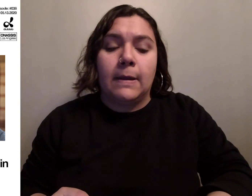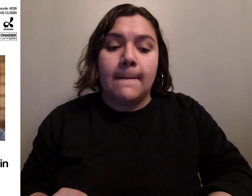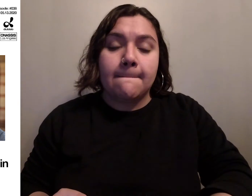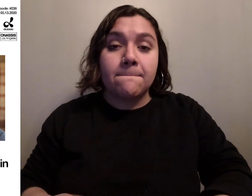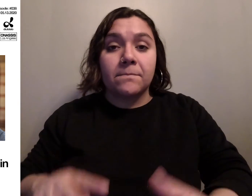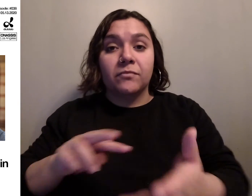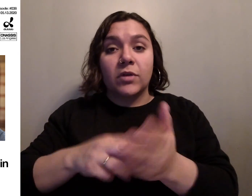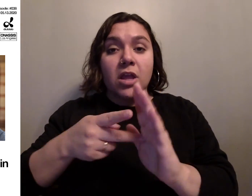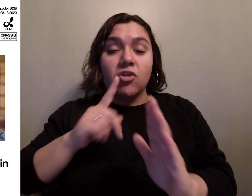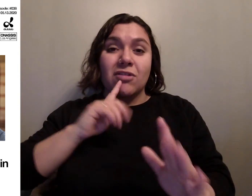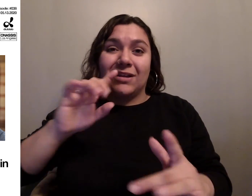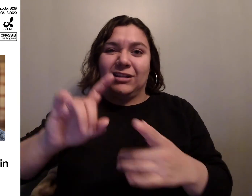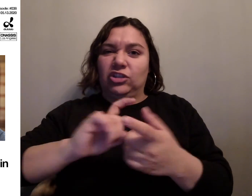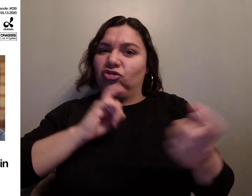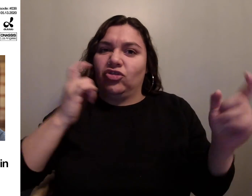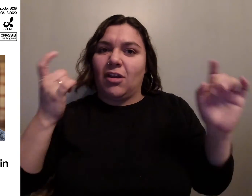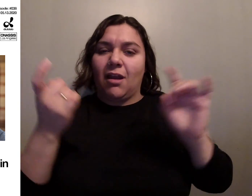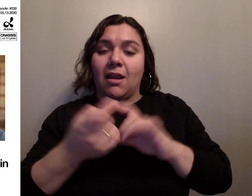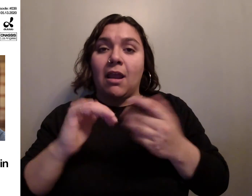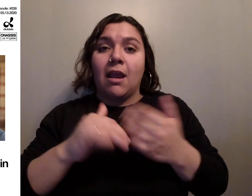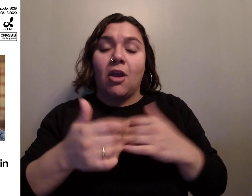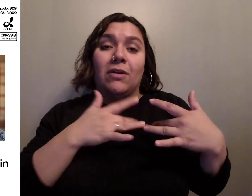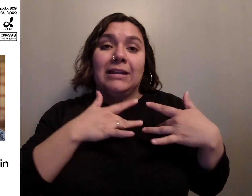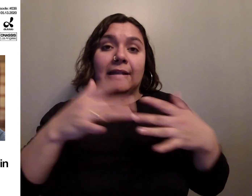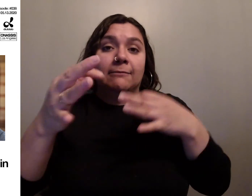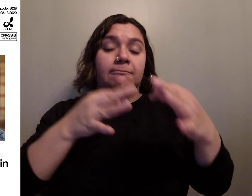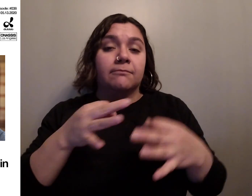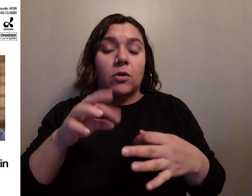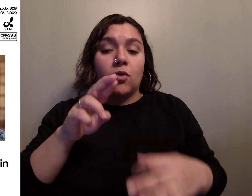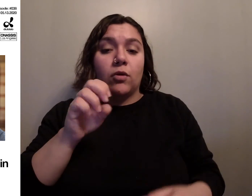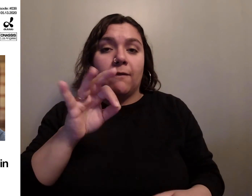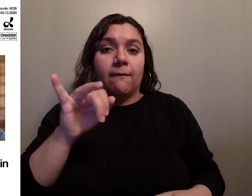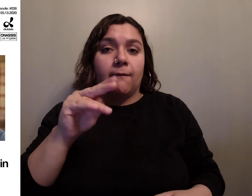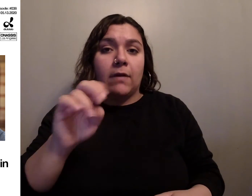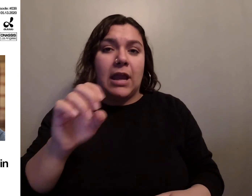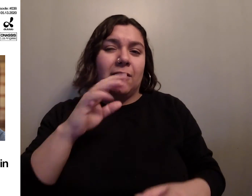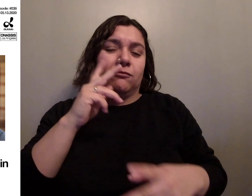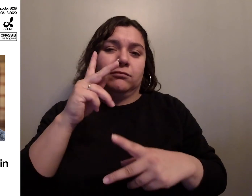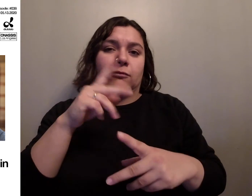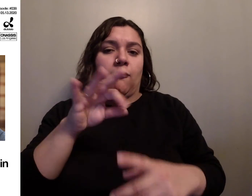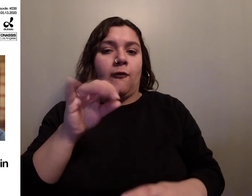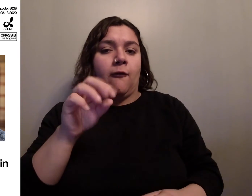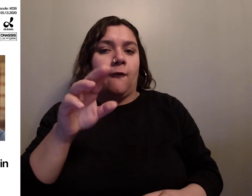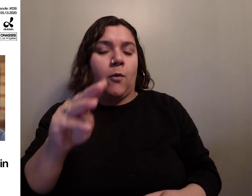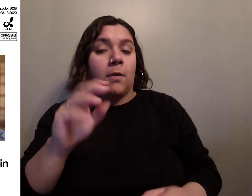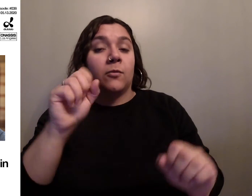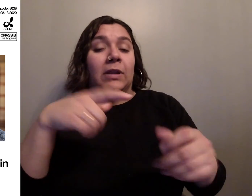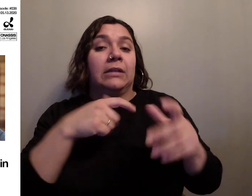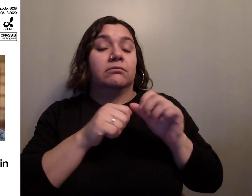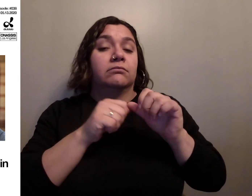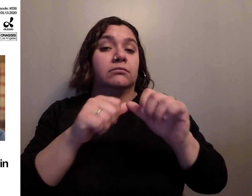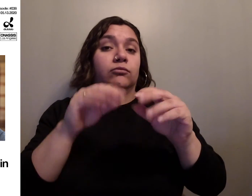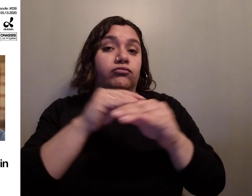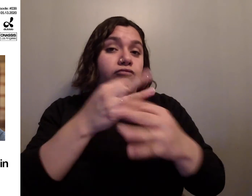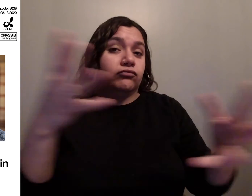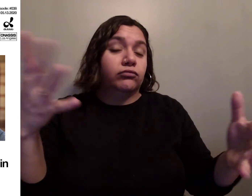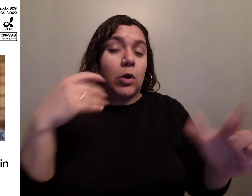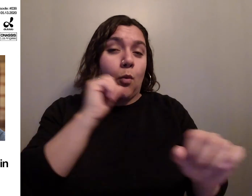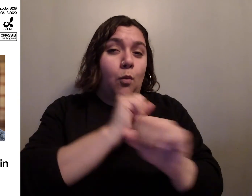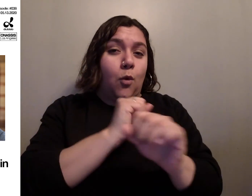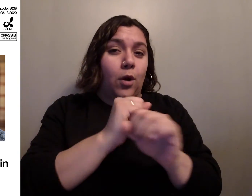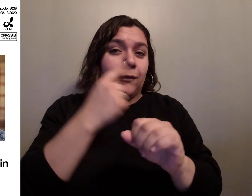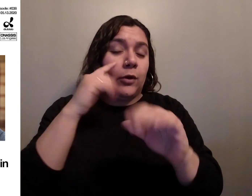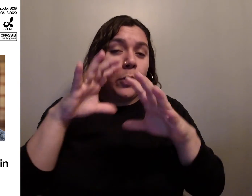return live. So really it's this giant pivot of how we refine form so that we can